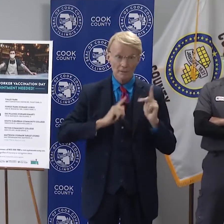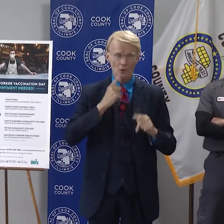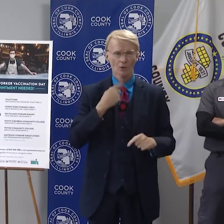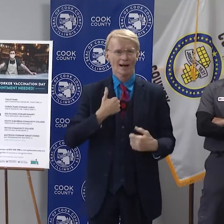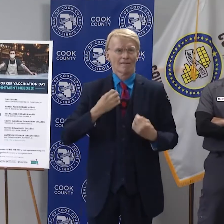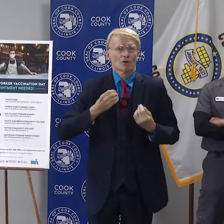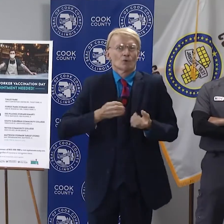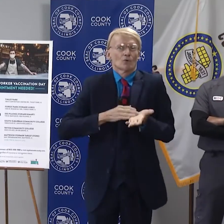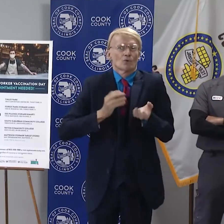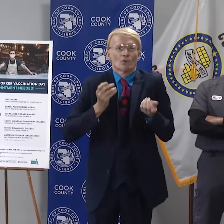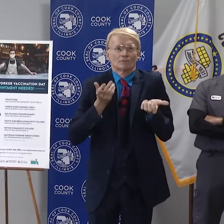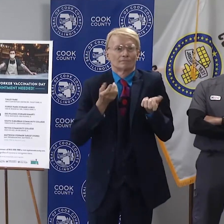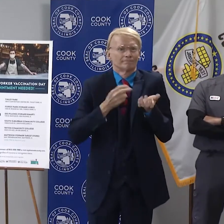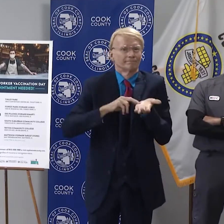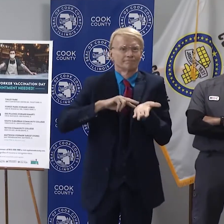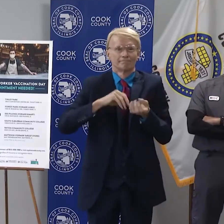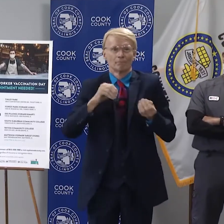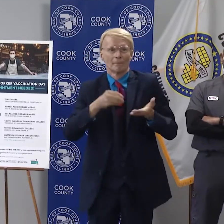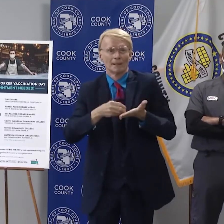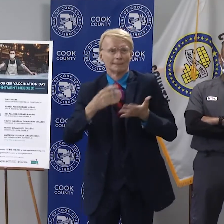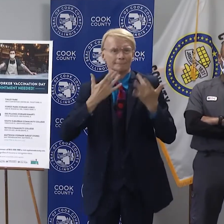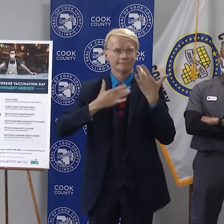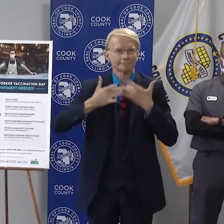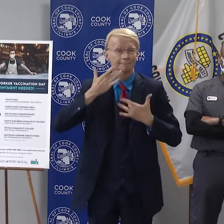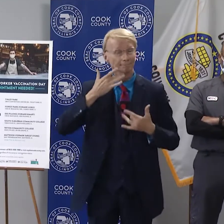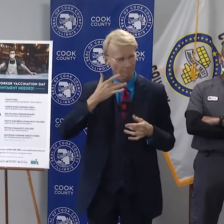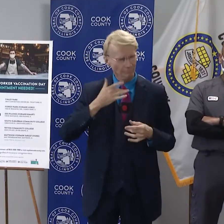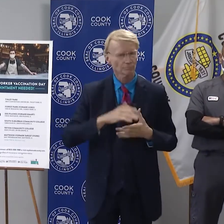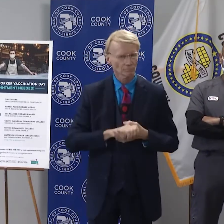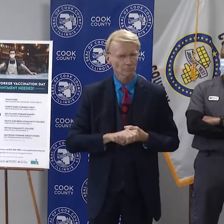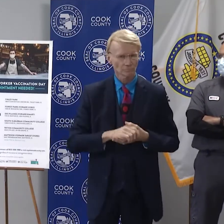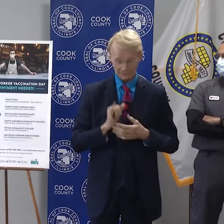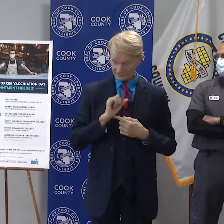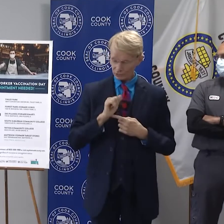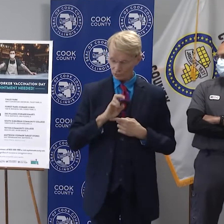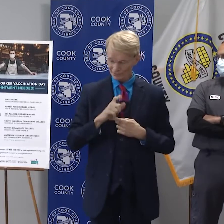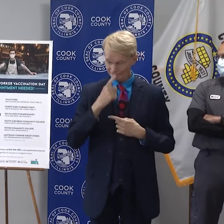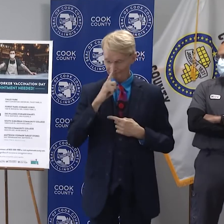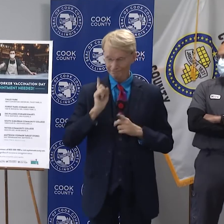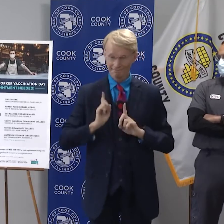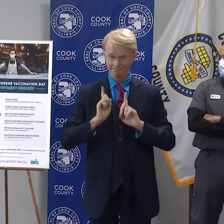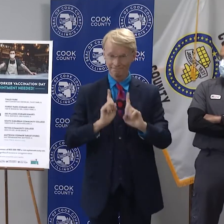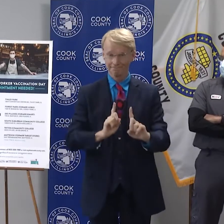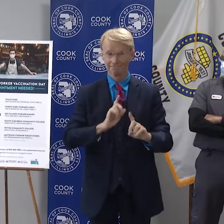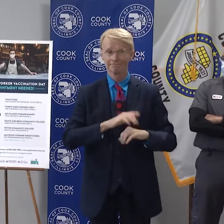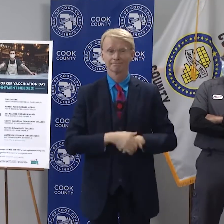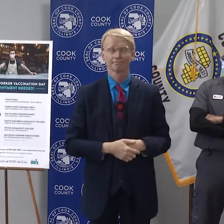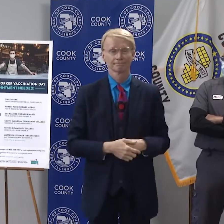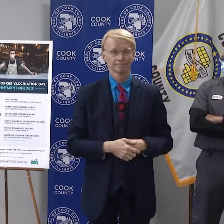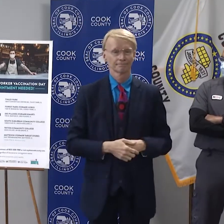most vulnerable. Now, I'd like to ask Israel to come up and say a few words.